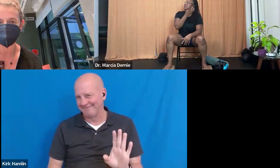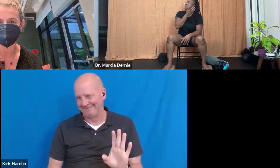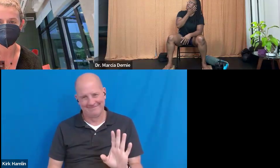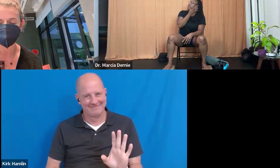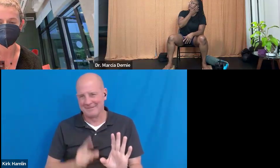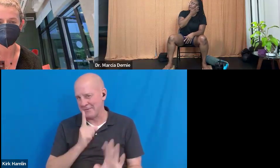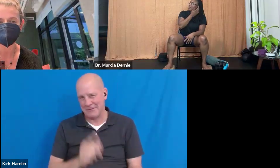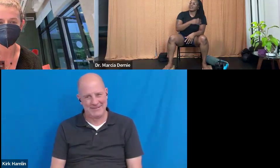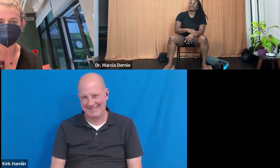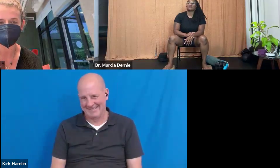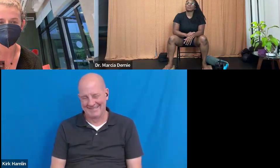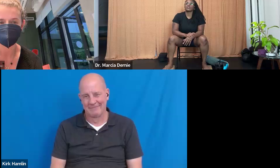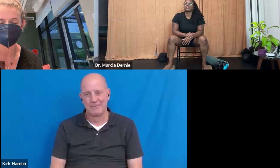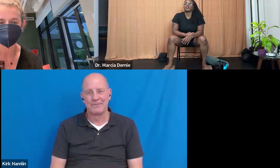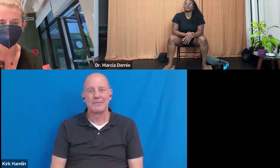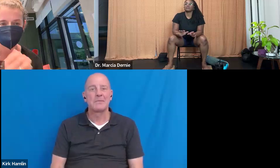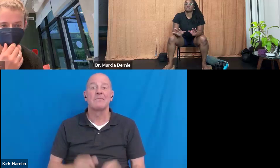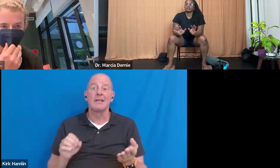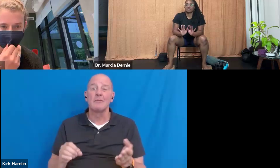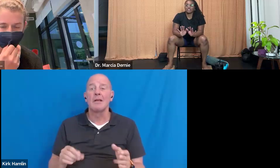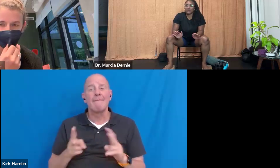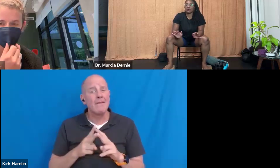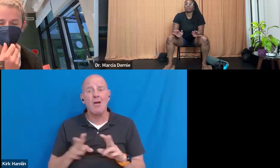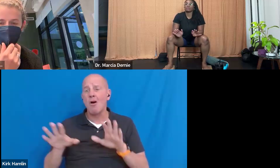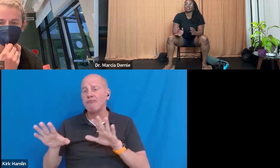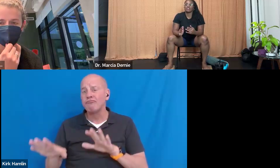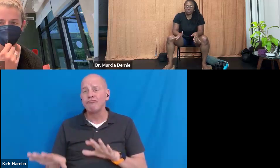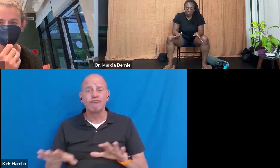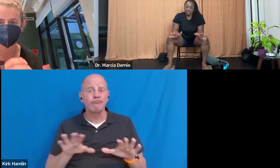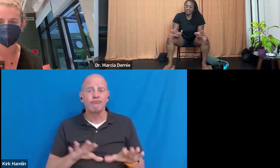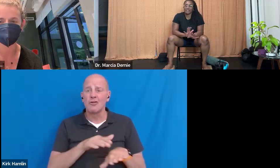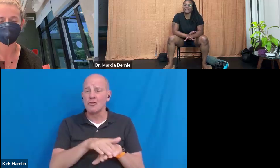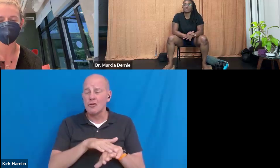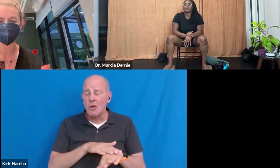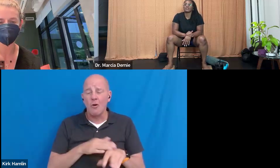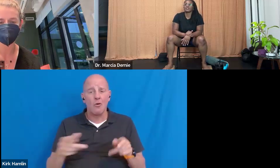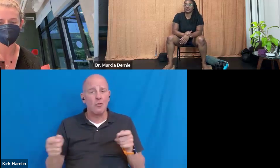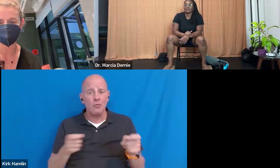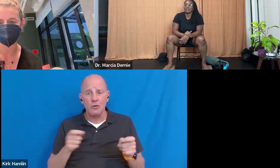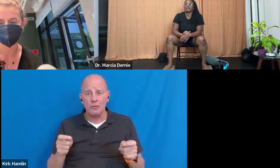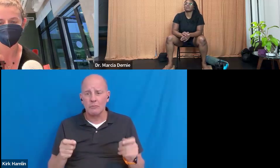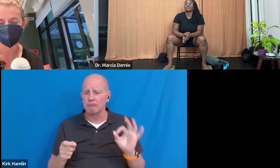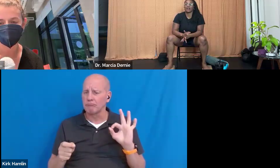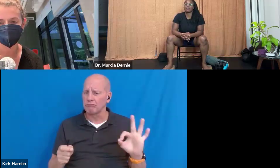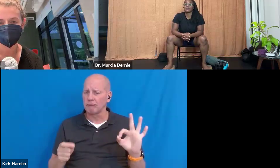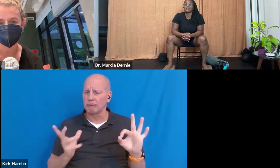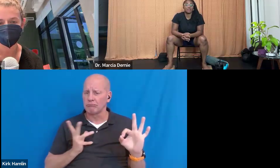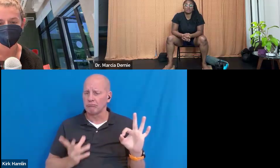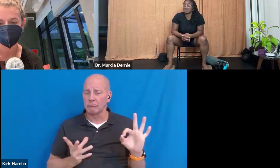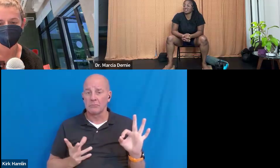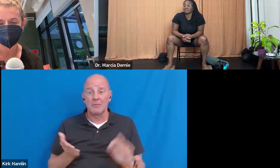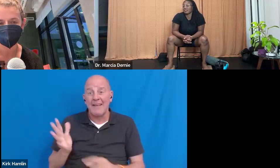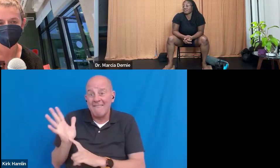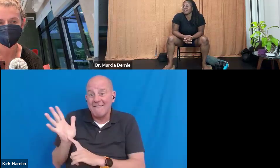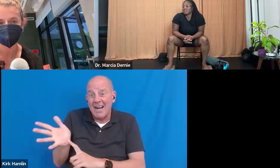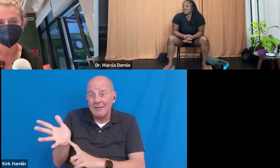that serious. So it could be super chill, slow, controlled. That is perfectly fine. It could be 5 minutes.